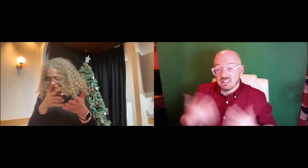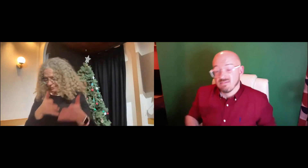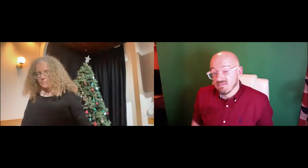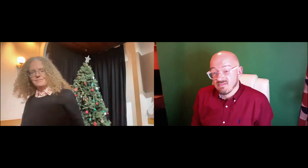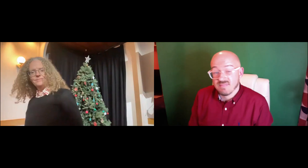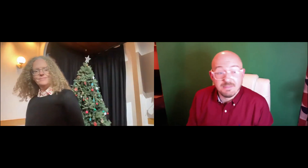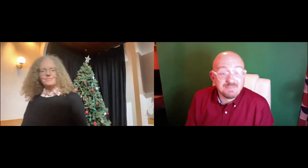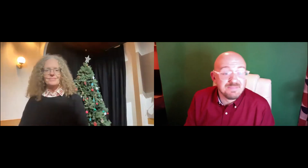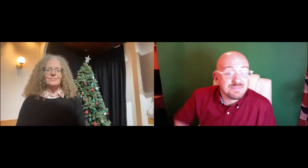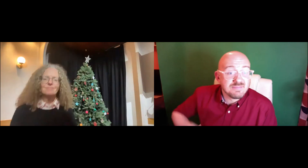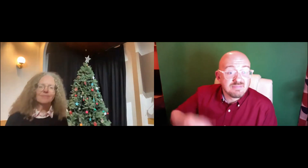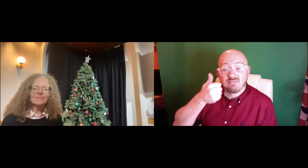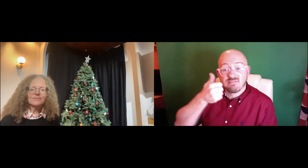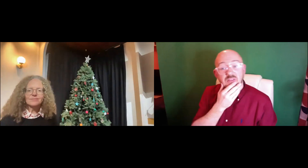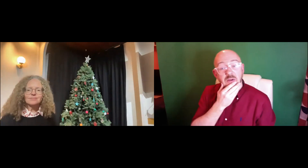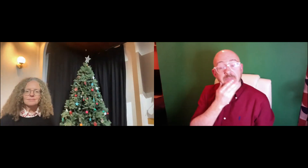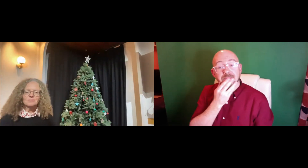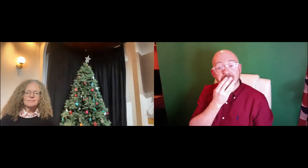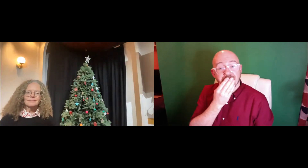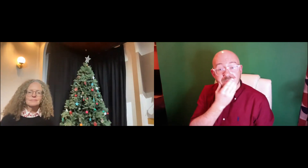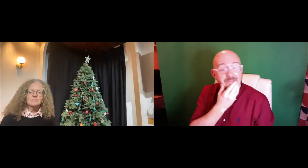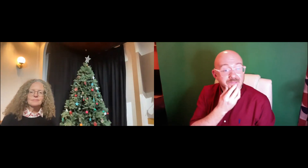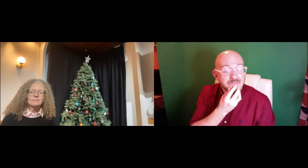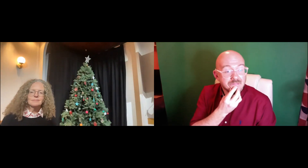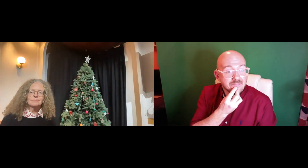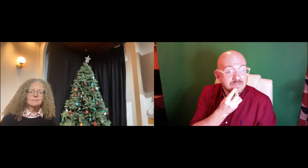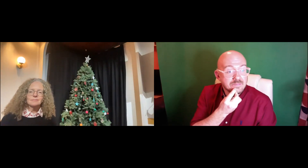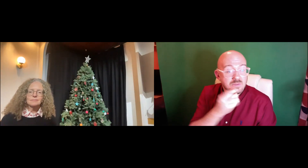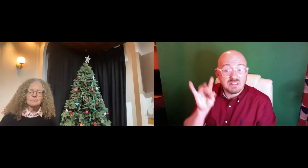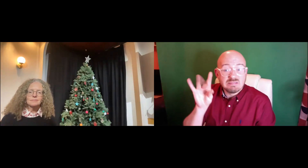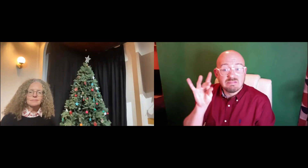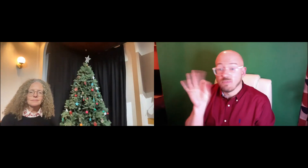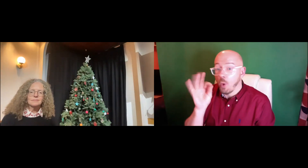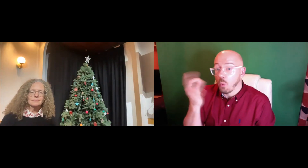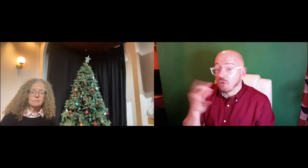So again, it's a matter of resource development that's needed, isn't it? Yeah.